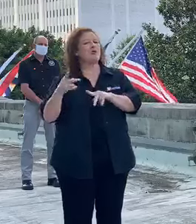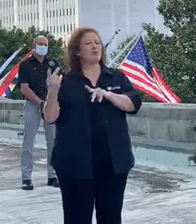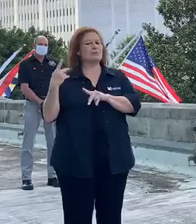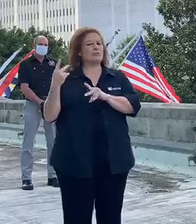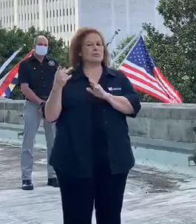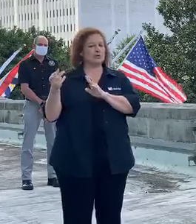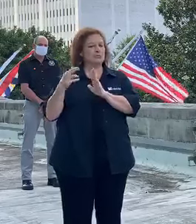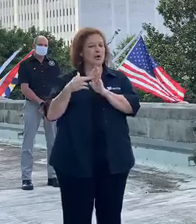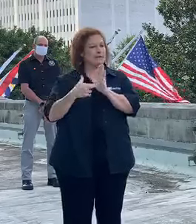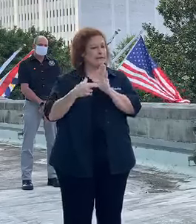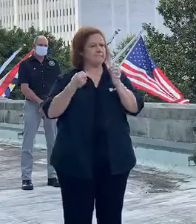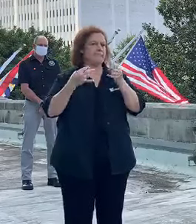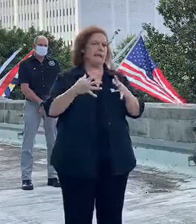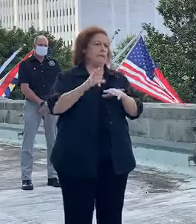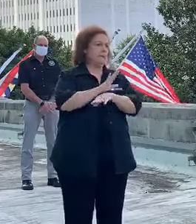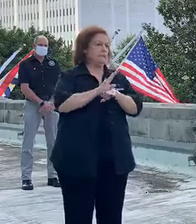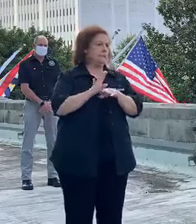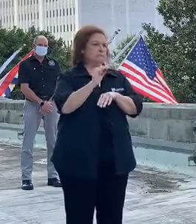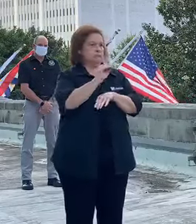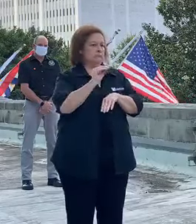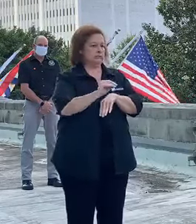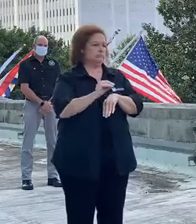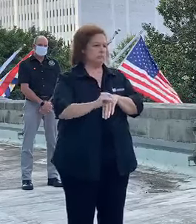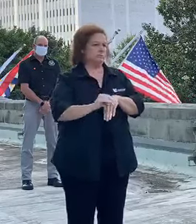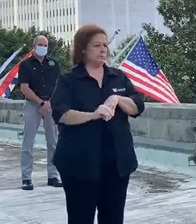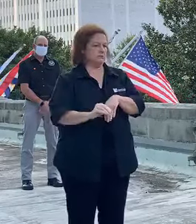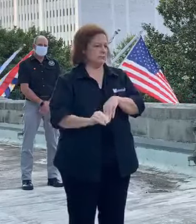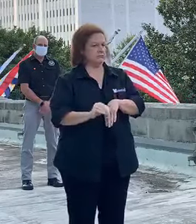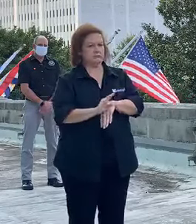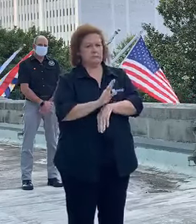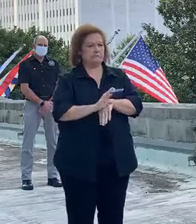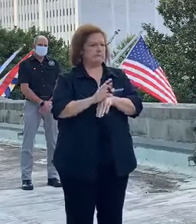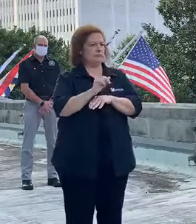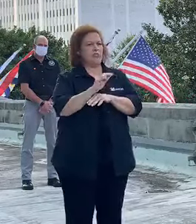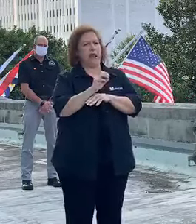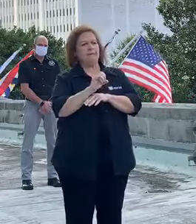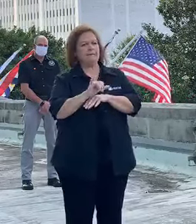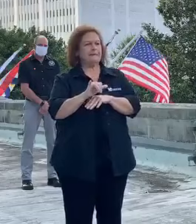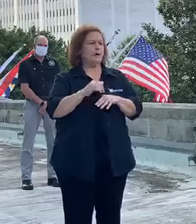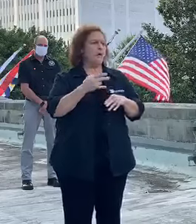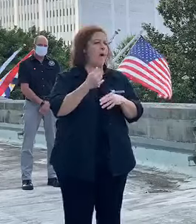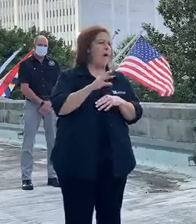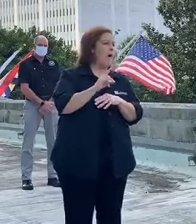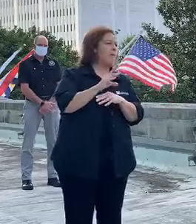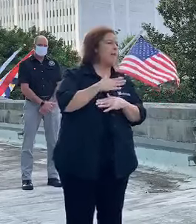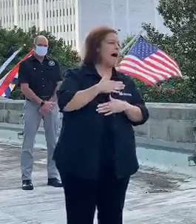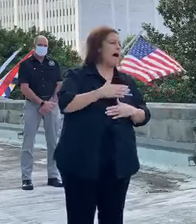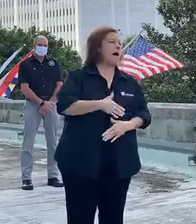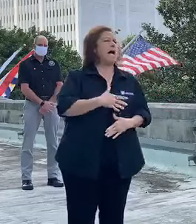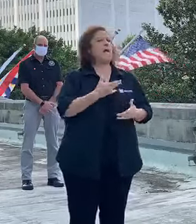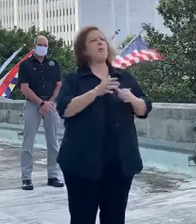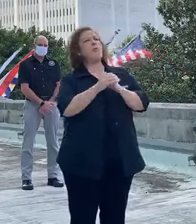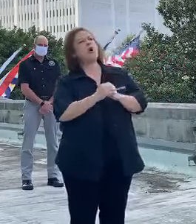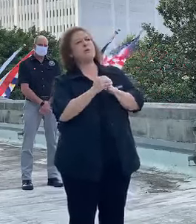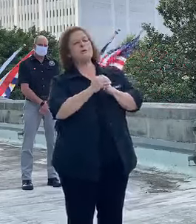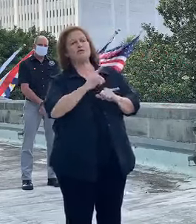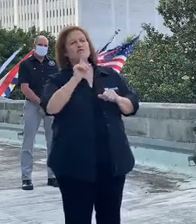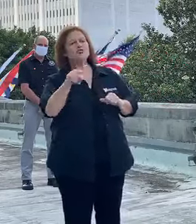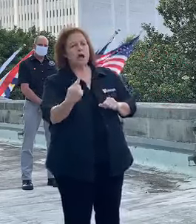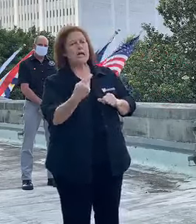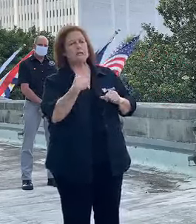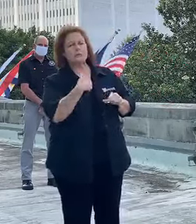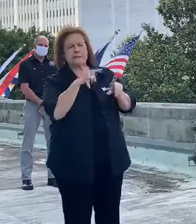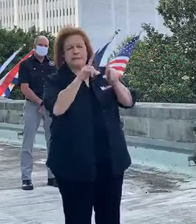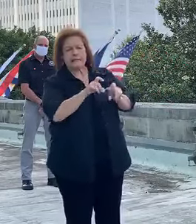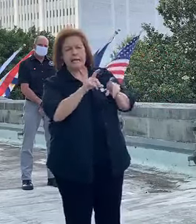don't know how many businesses, you know, Ramsey Styles, Ramsey's Hard Bodies, Ramsey's Place of Worship, just so we can